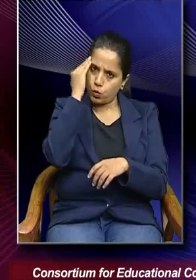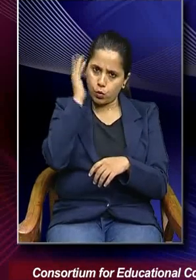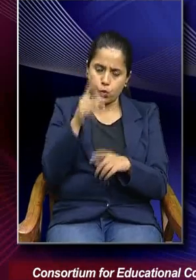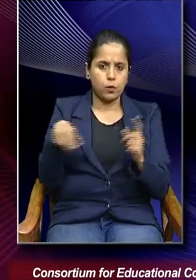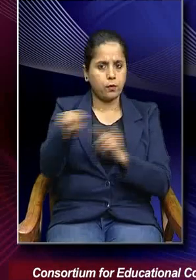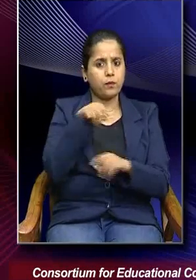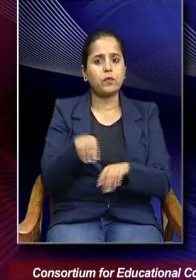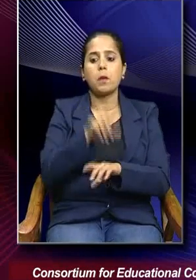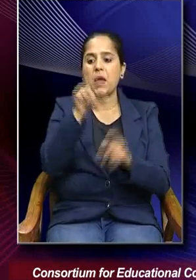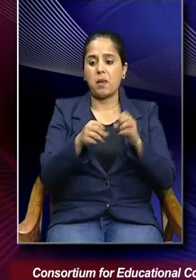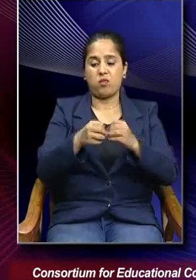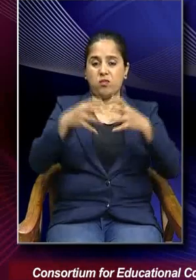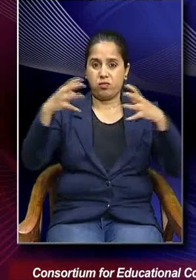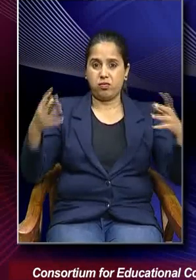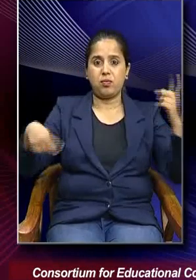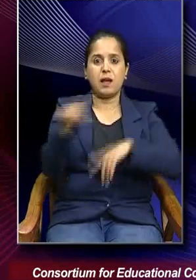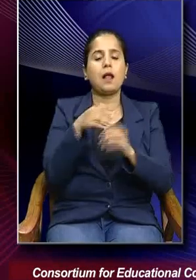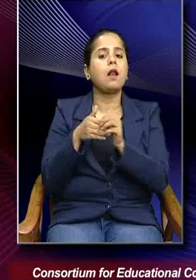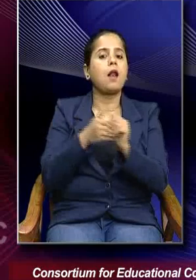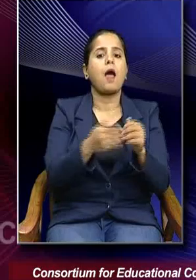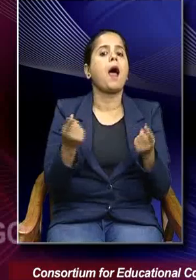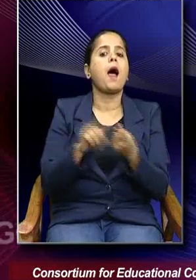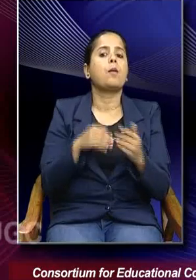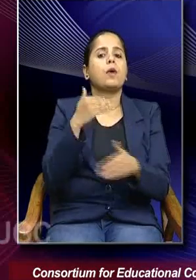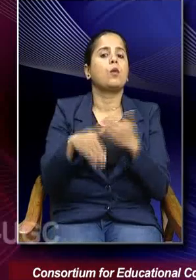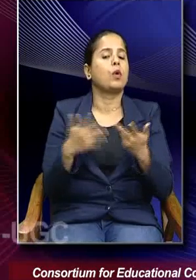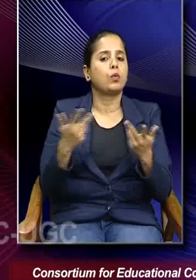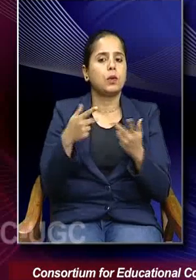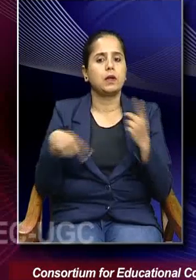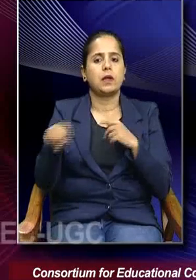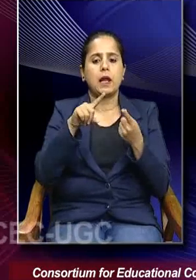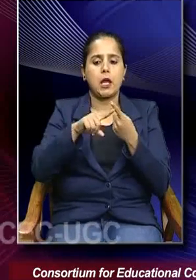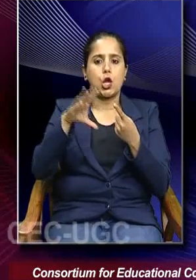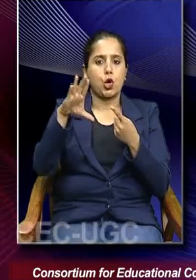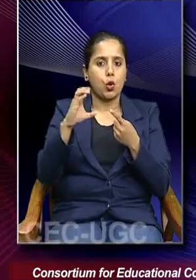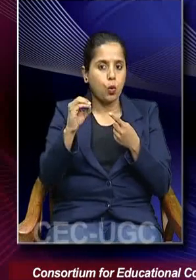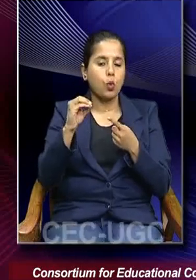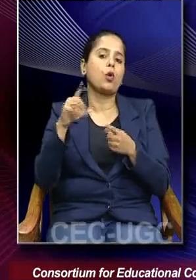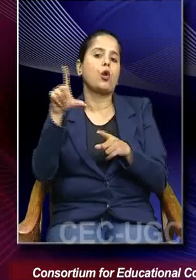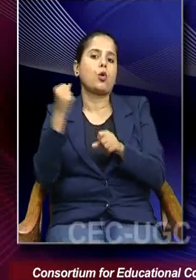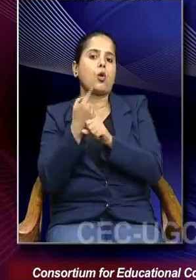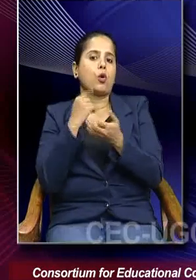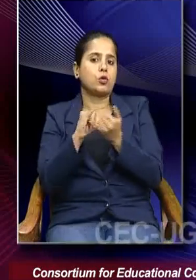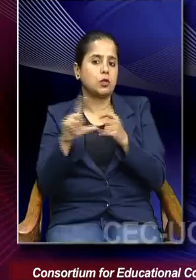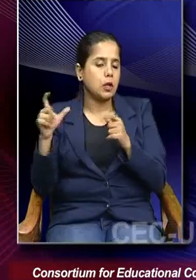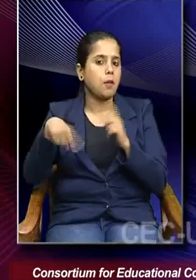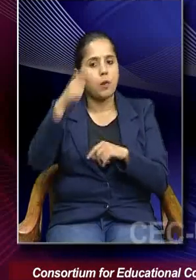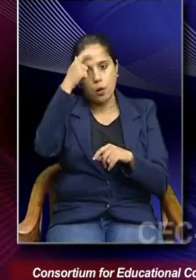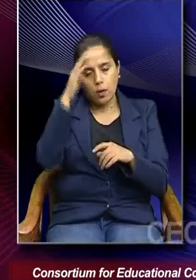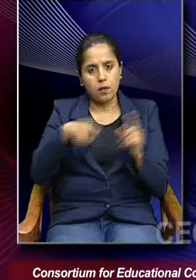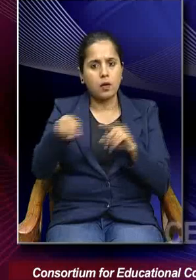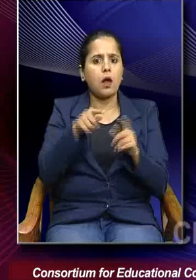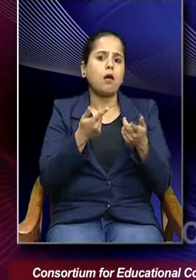the overpopulation is leading to lot of ecological problems like fragmentation of